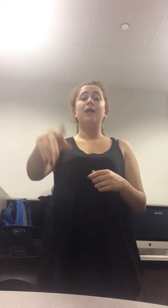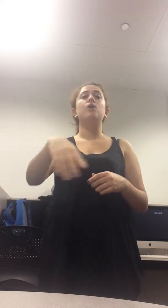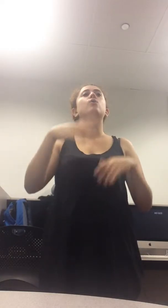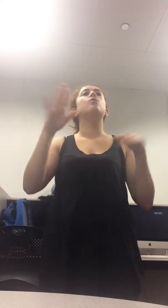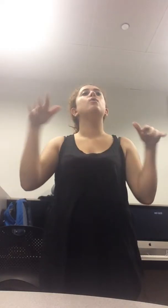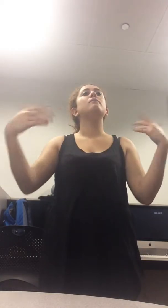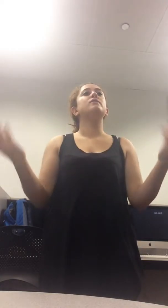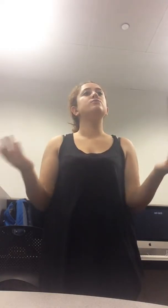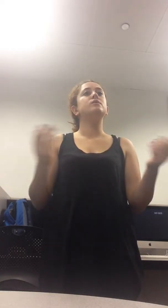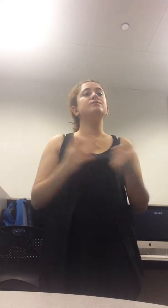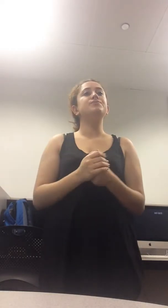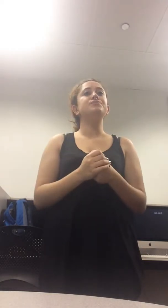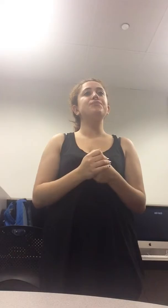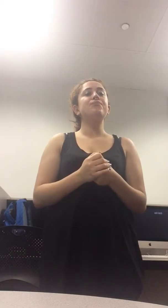one?